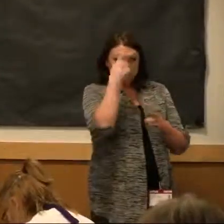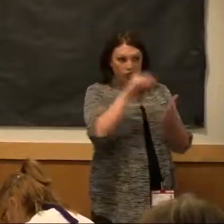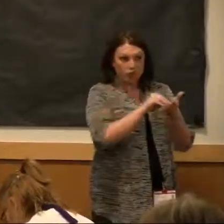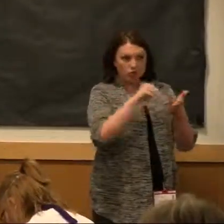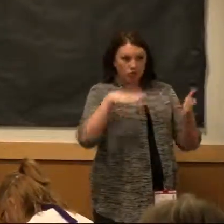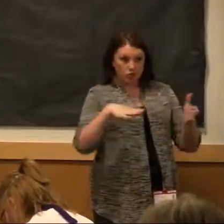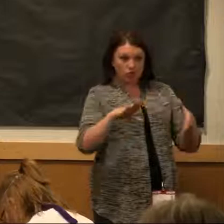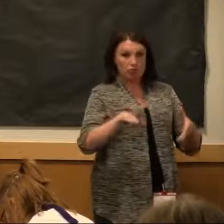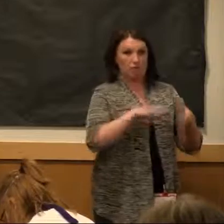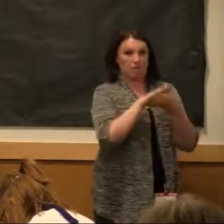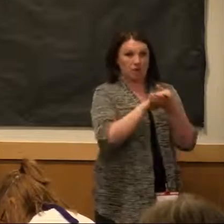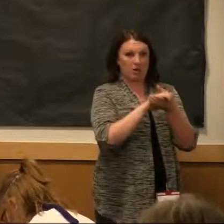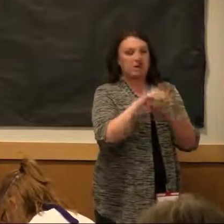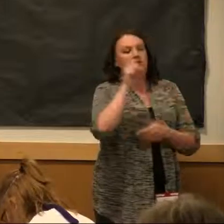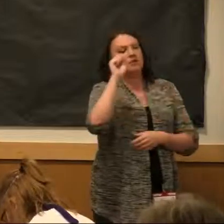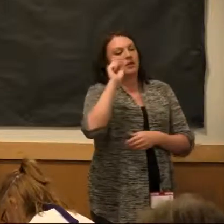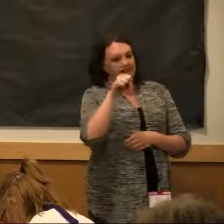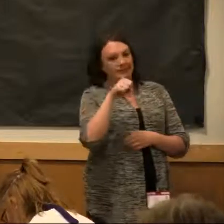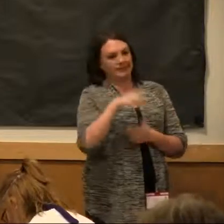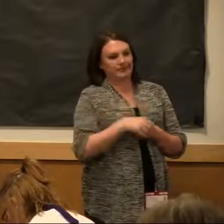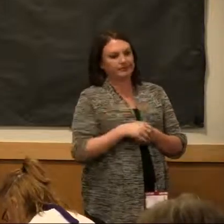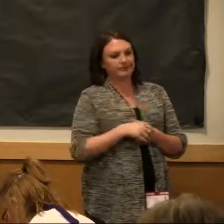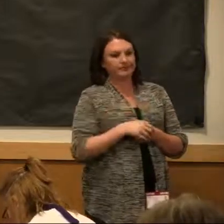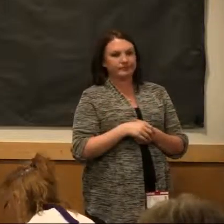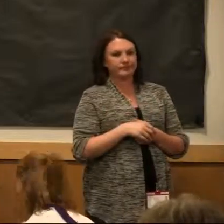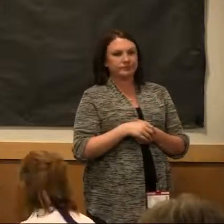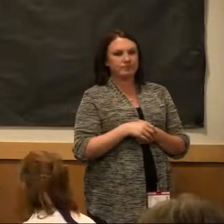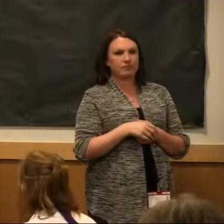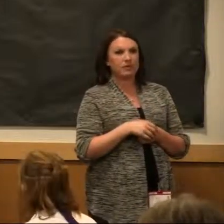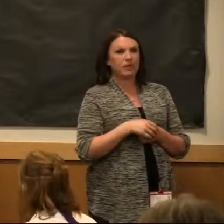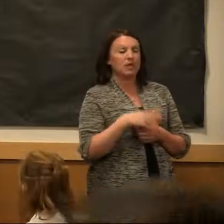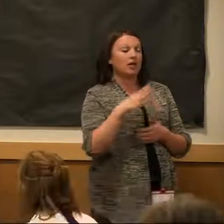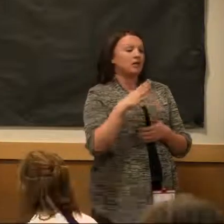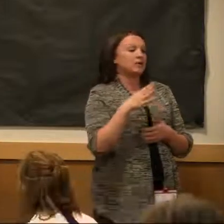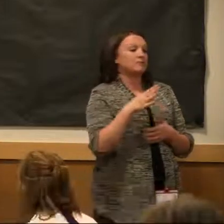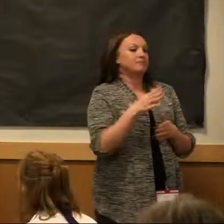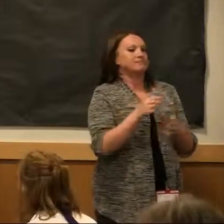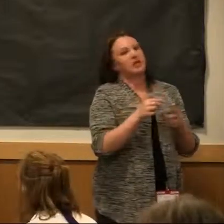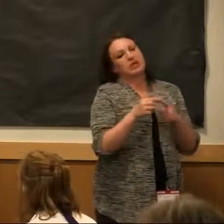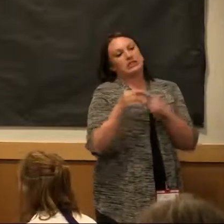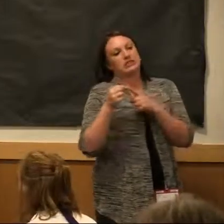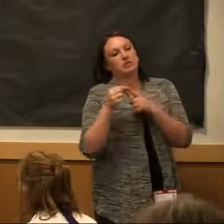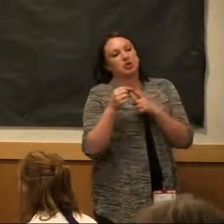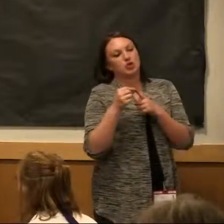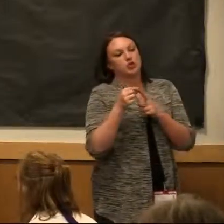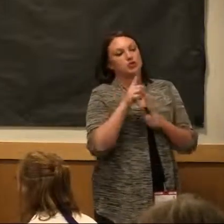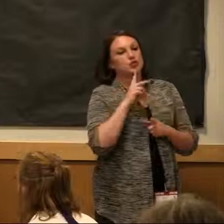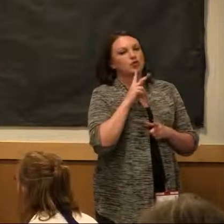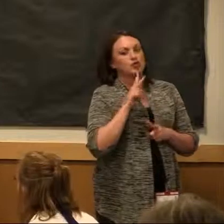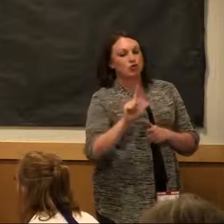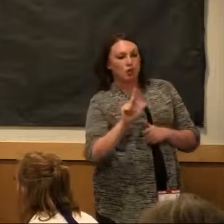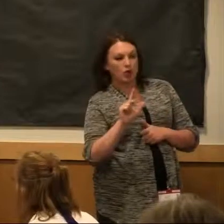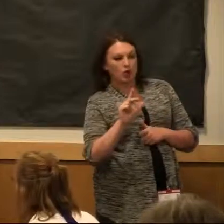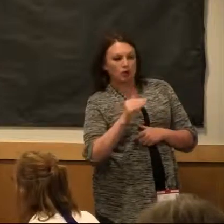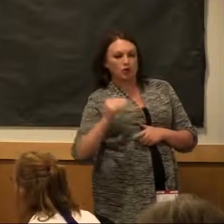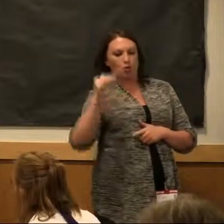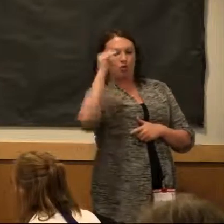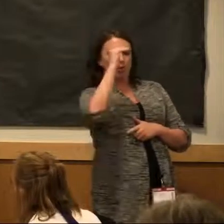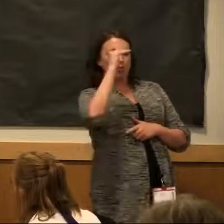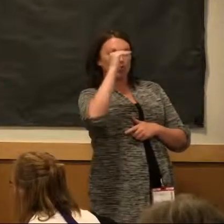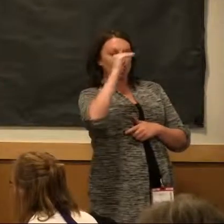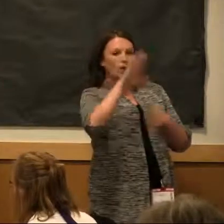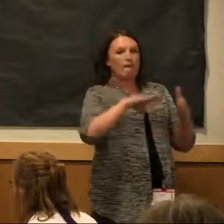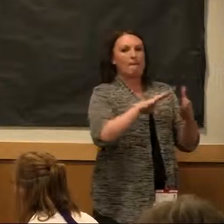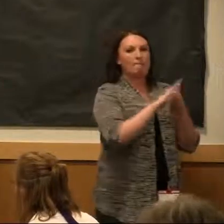married? There are. We do make exceptions for students who are over the age of 23, who are married, who have